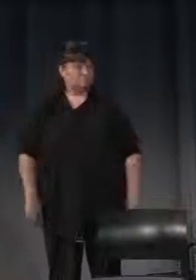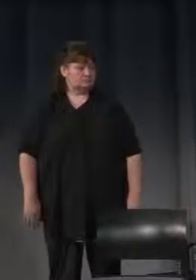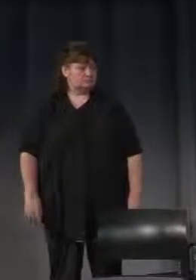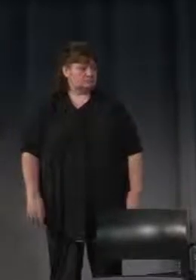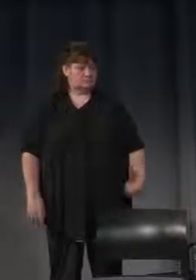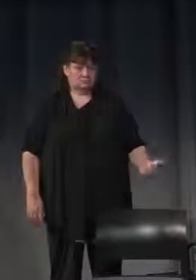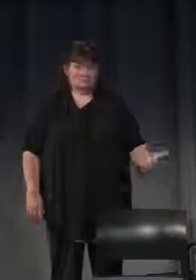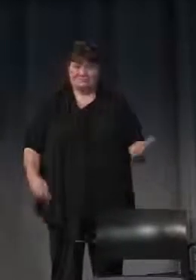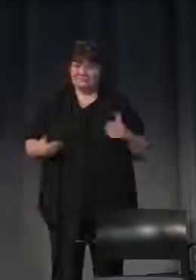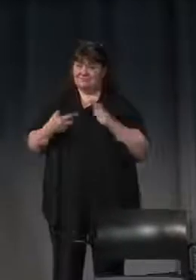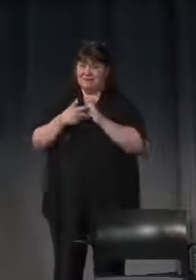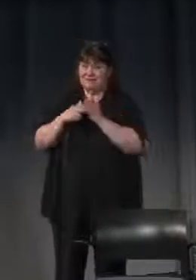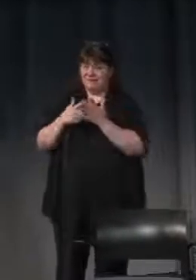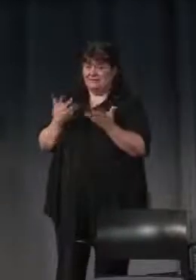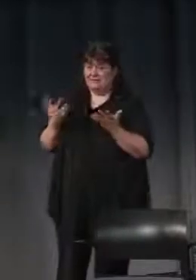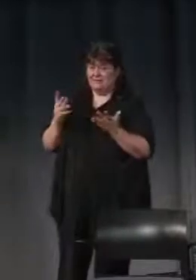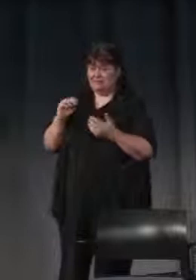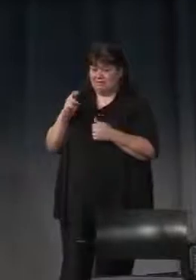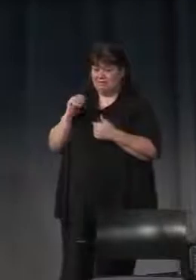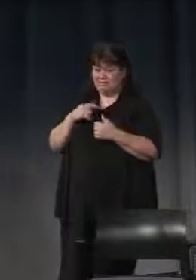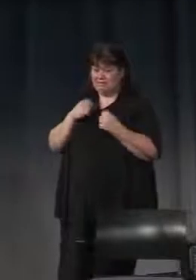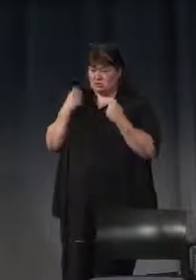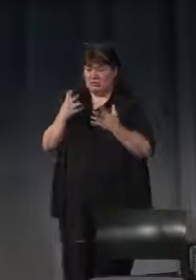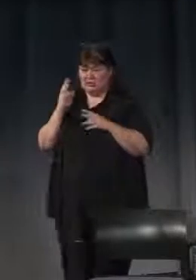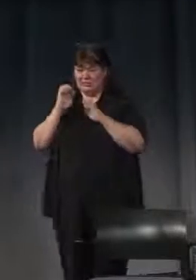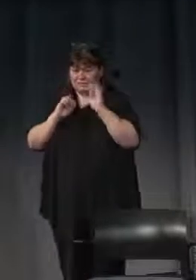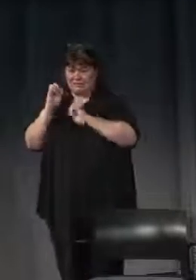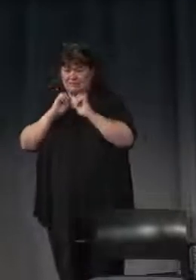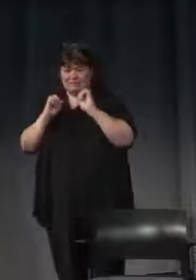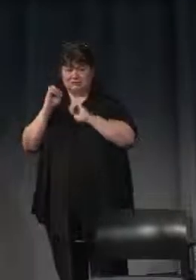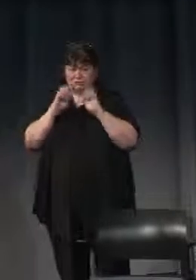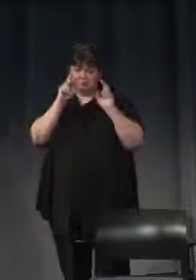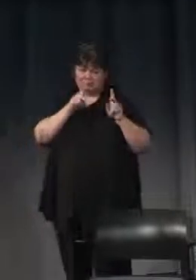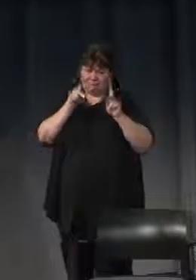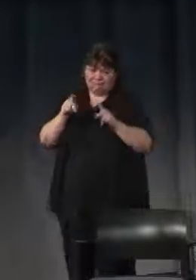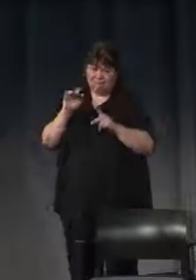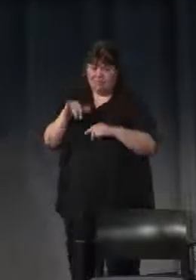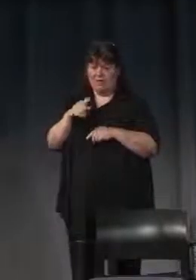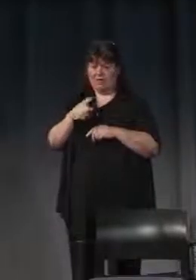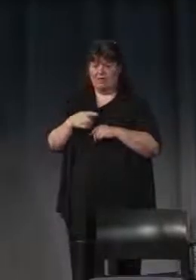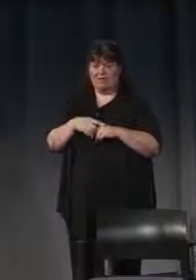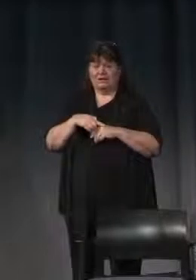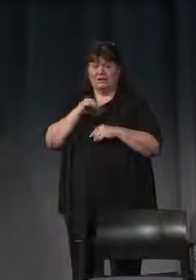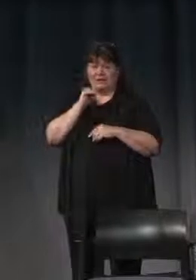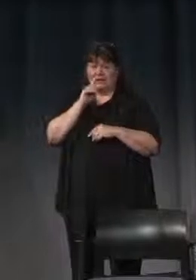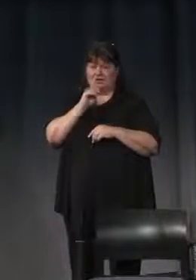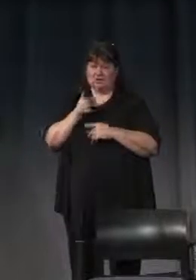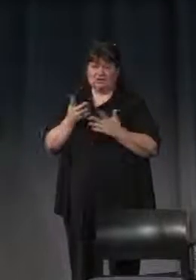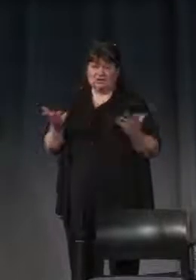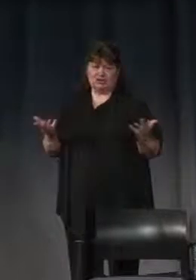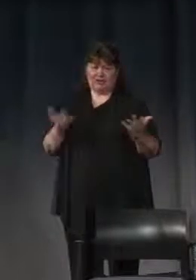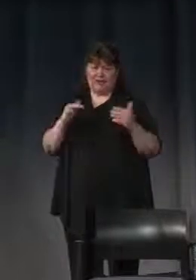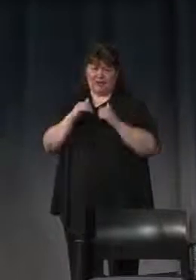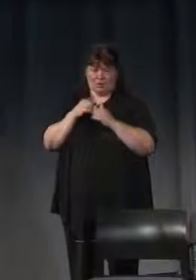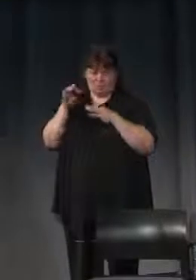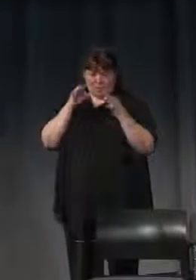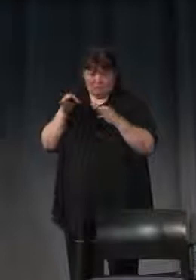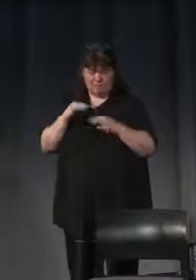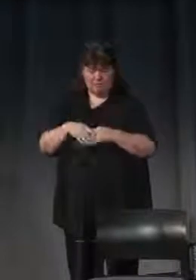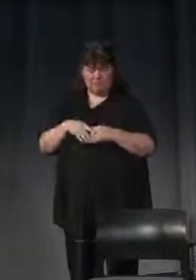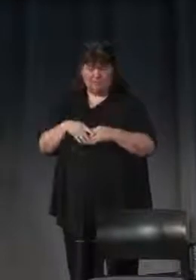I mean, there are so many experiments in the 20th century that would be a parallel to that one. I'm not even sure where to begin. I mean,